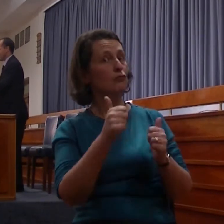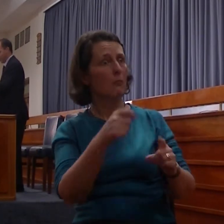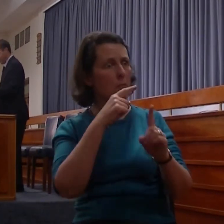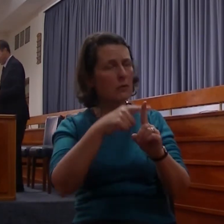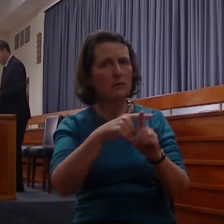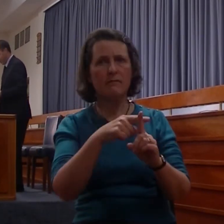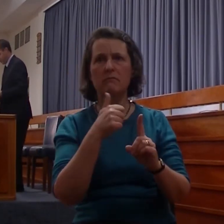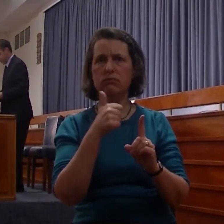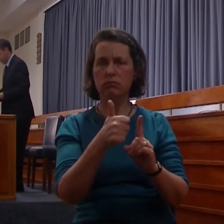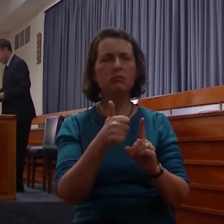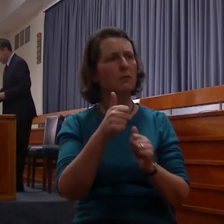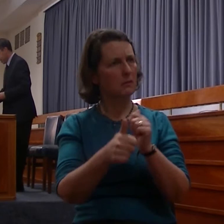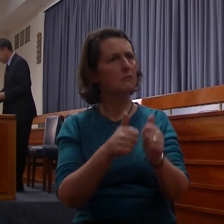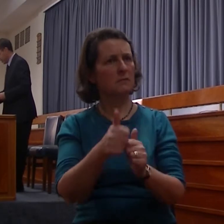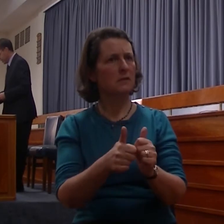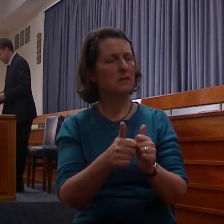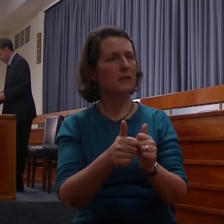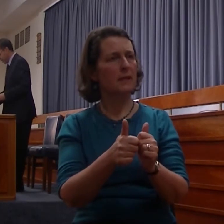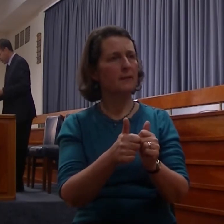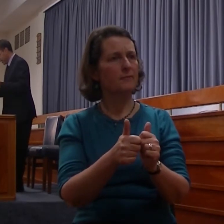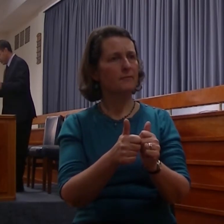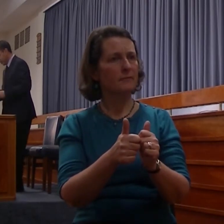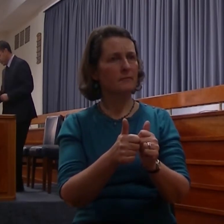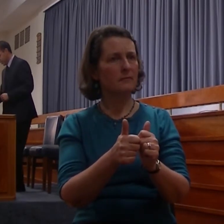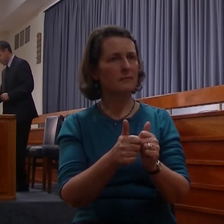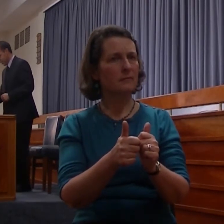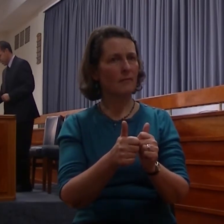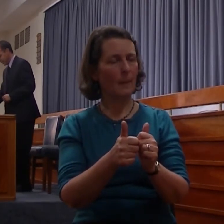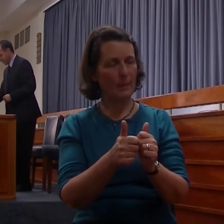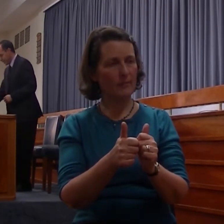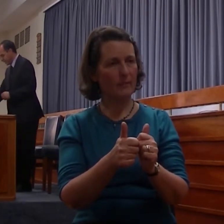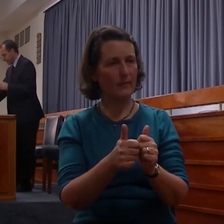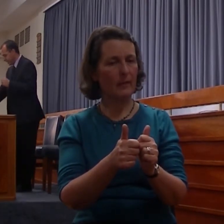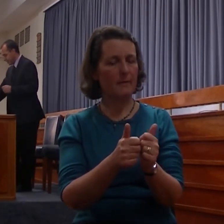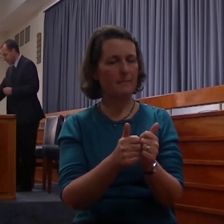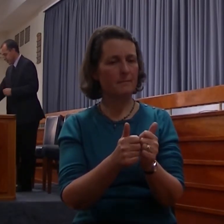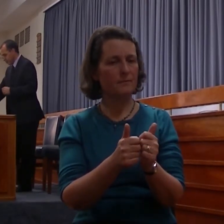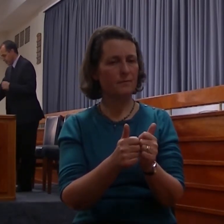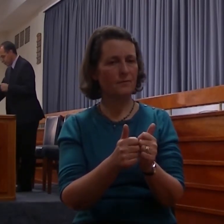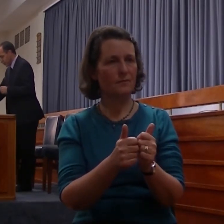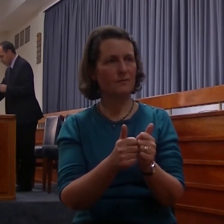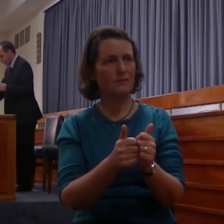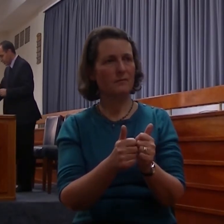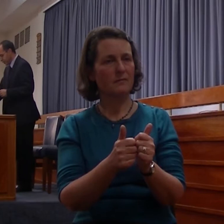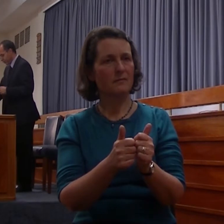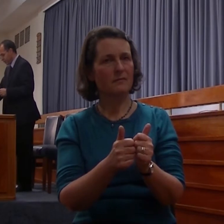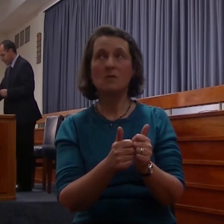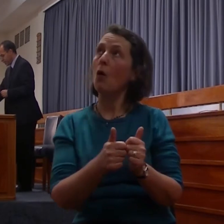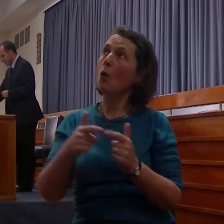against religious charlatans. This is to the credit of the believers of the church of Ephesus.